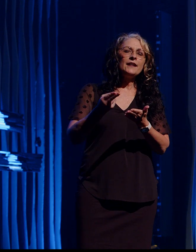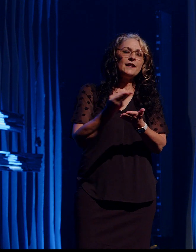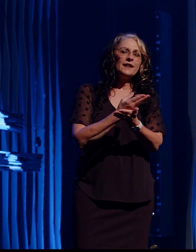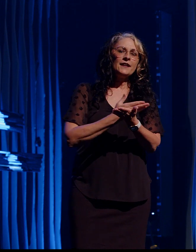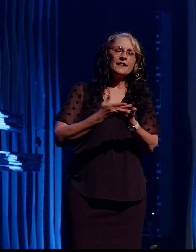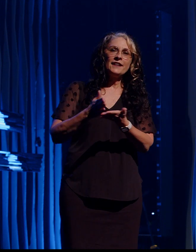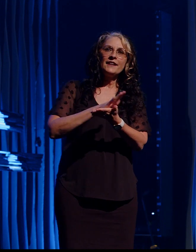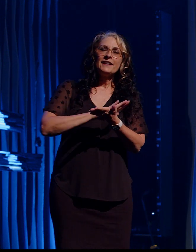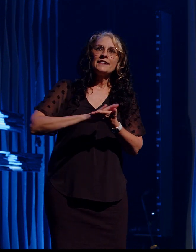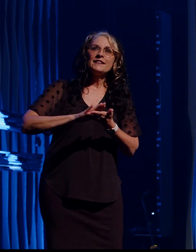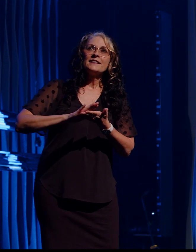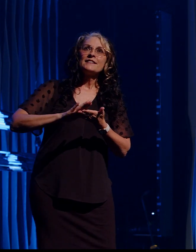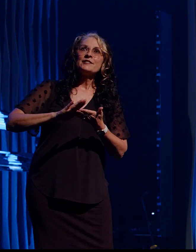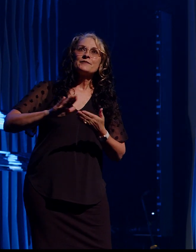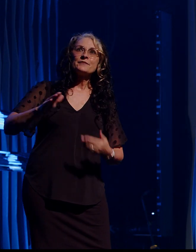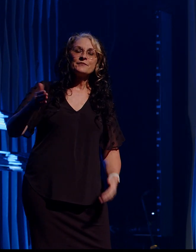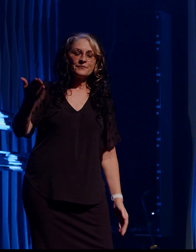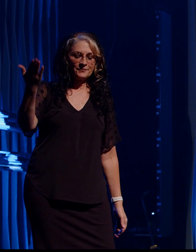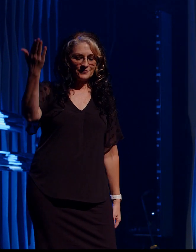holy,